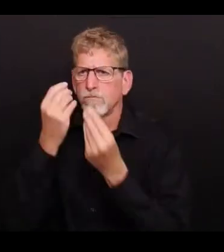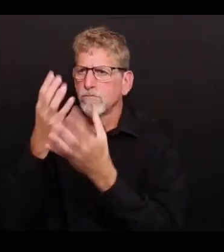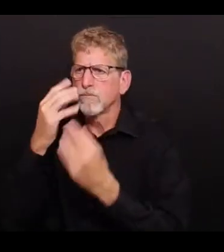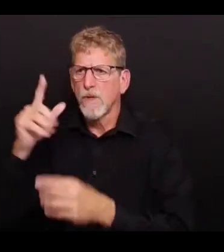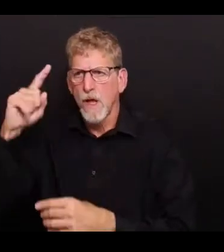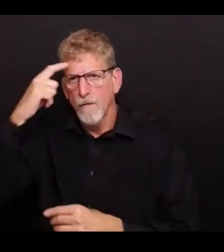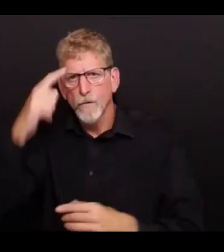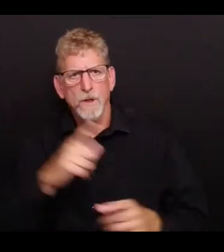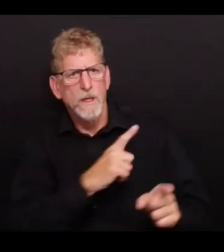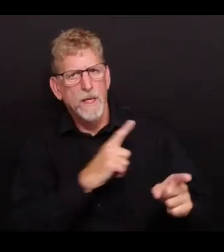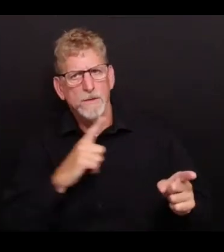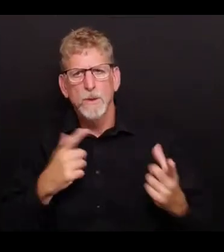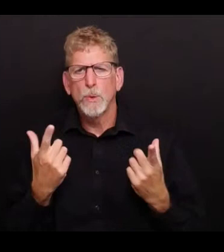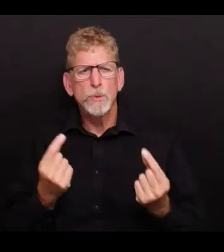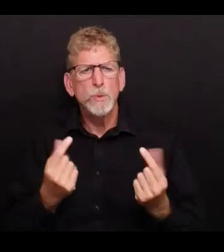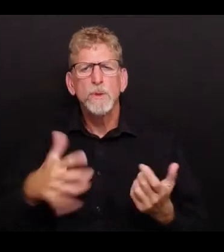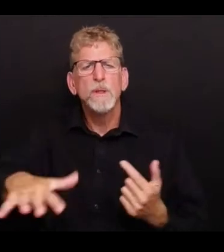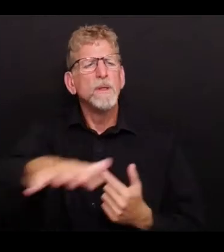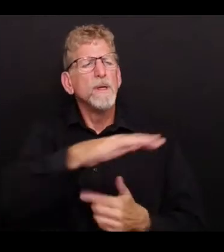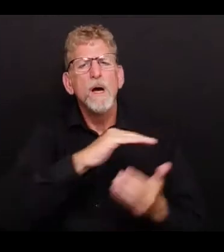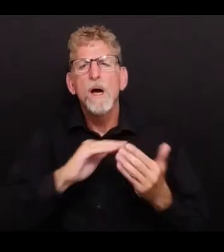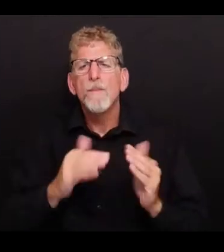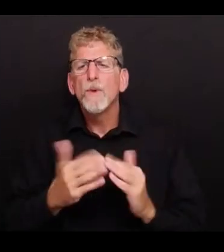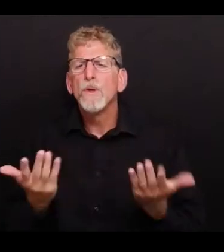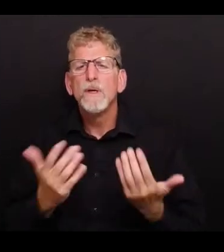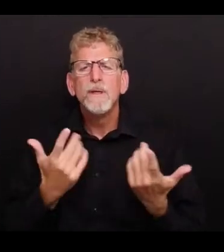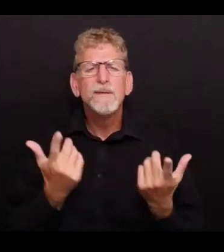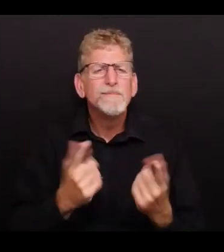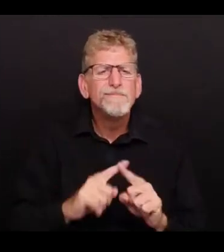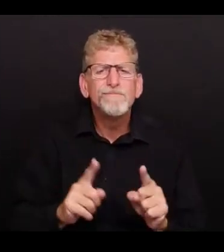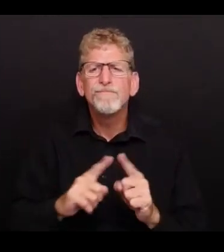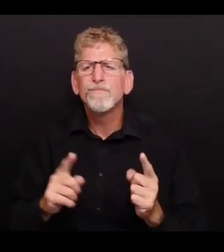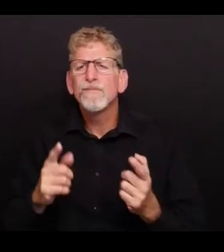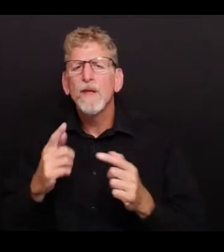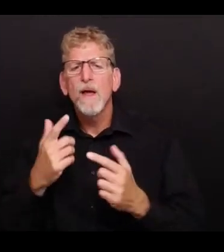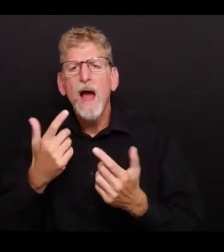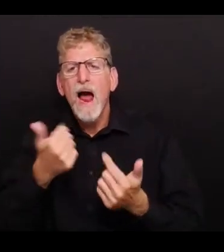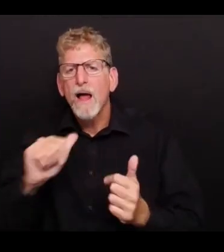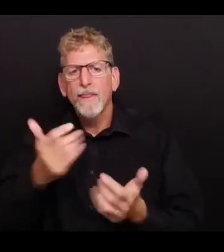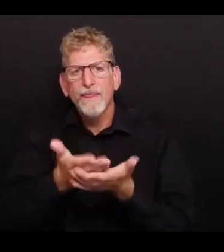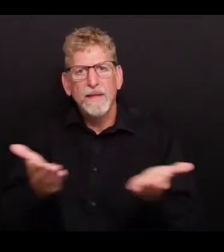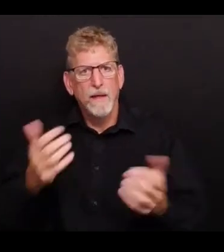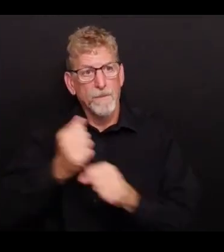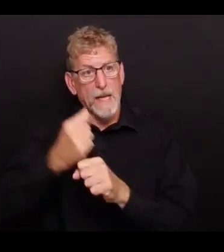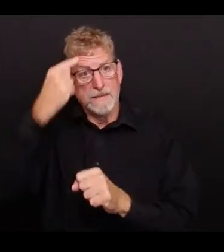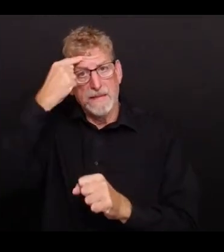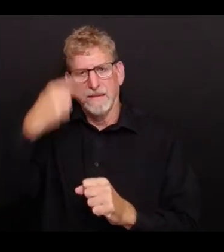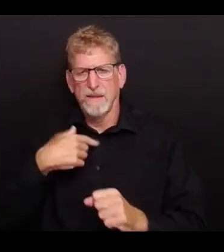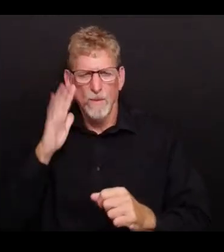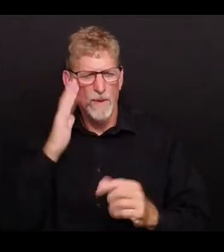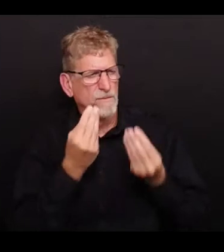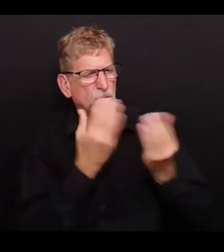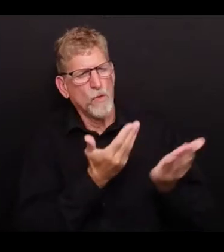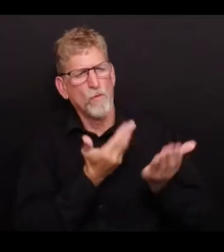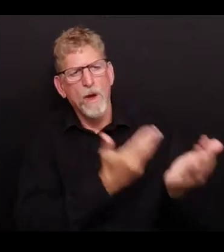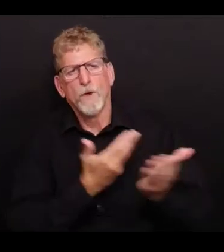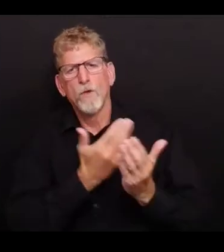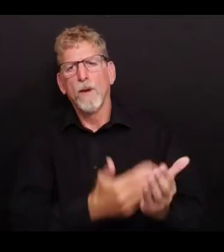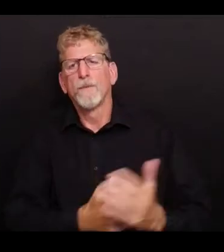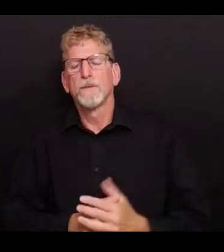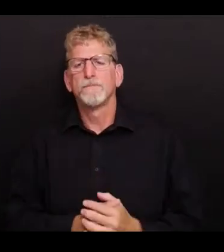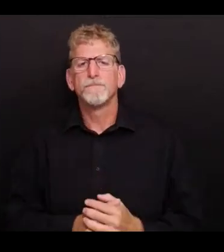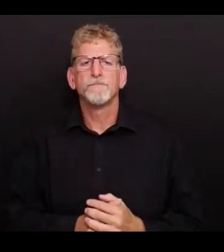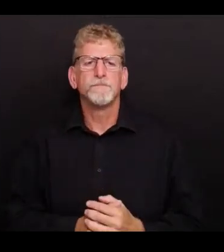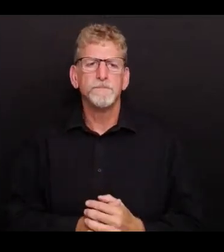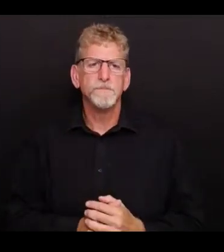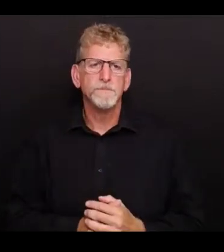level mitigations might make sense. So that is something where I would just say picking up the pace